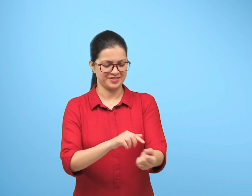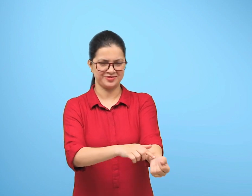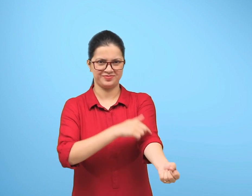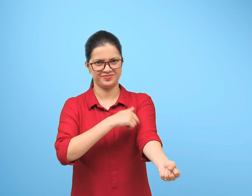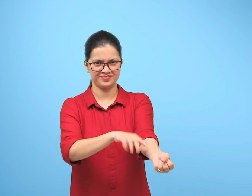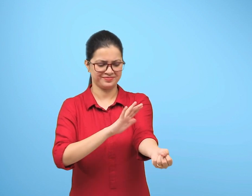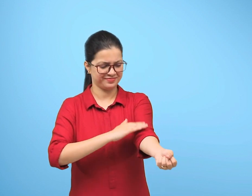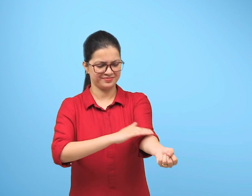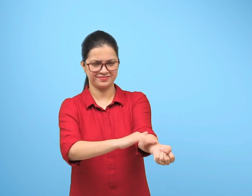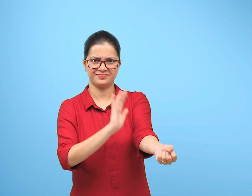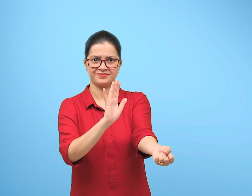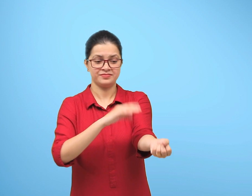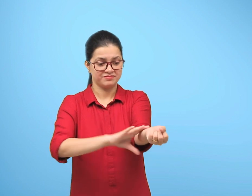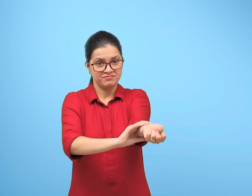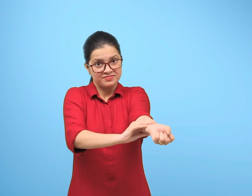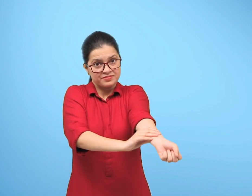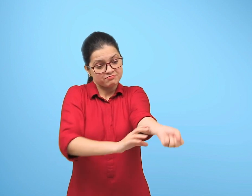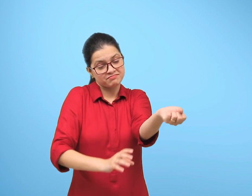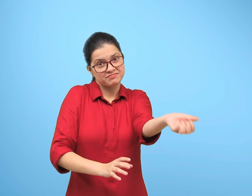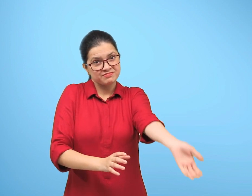Why can our elbow not move backwards?